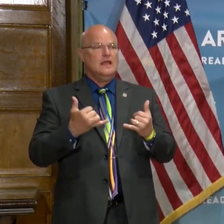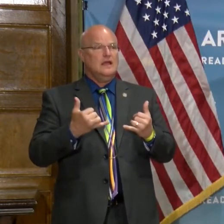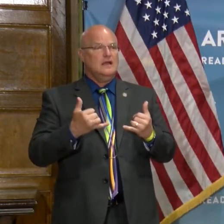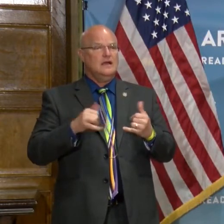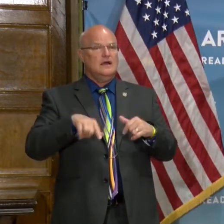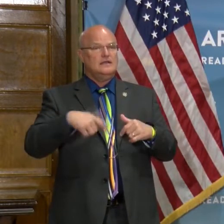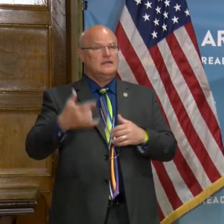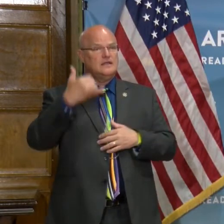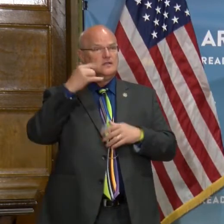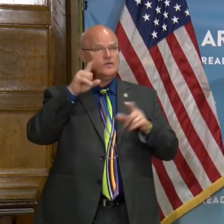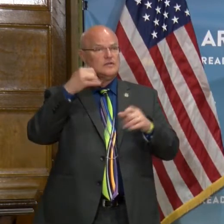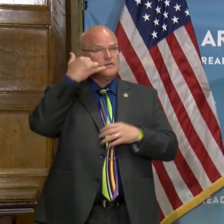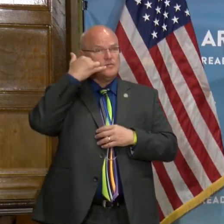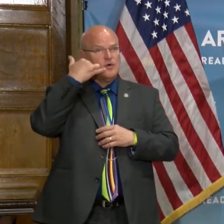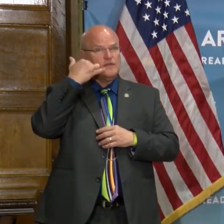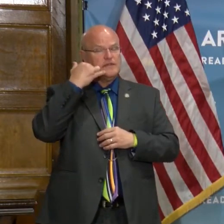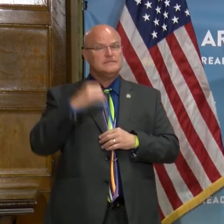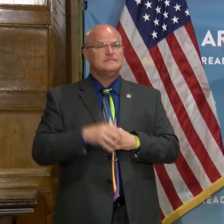another question remotely?